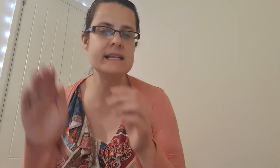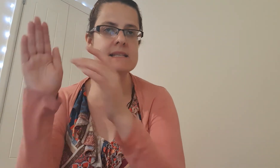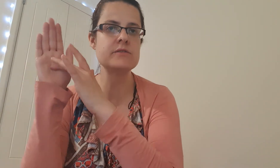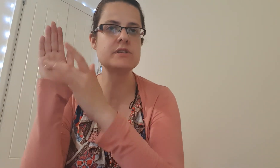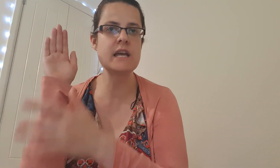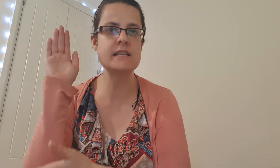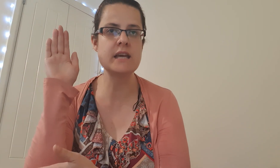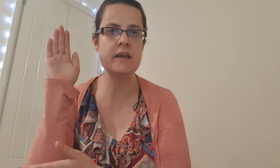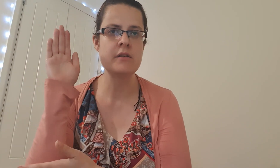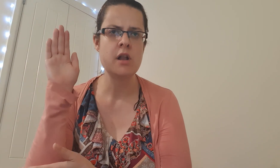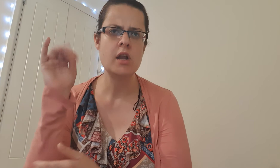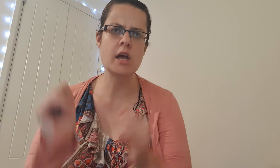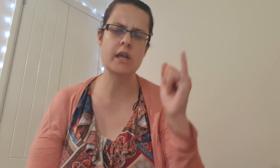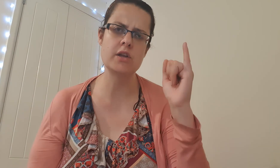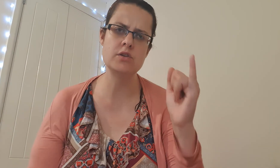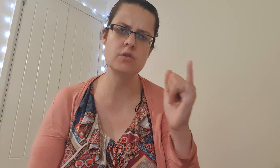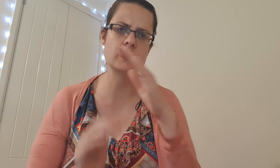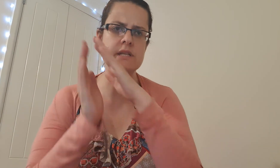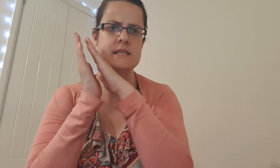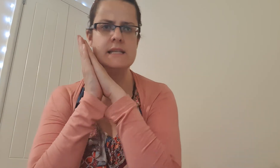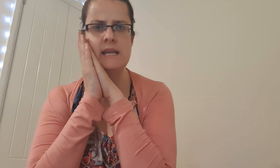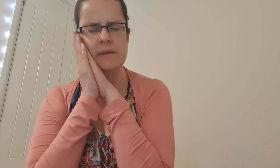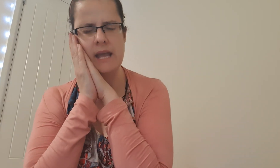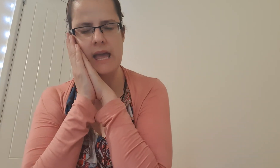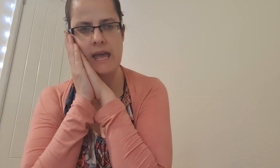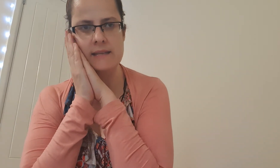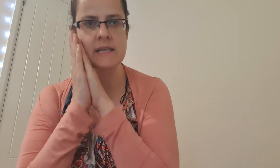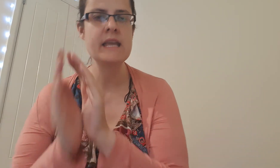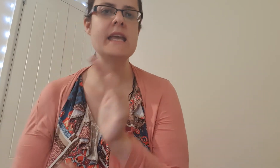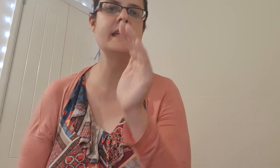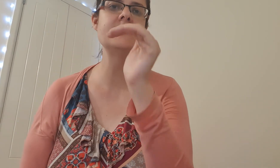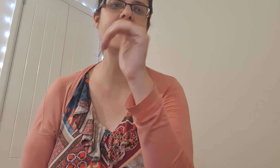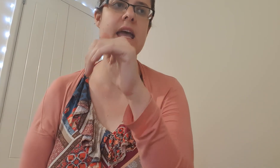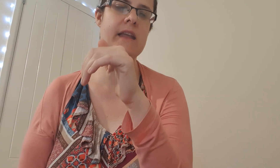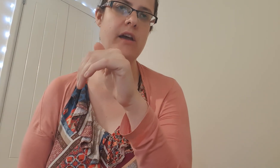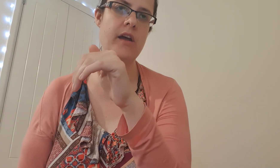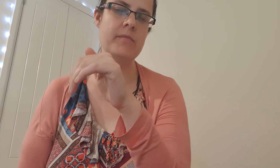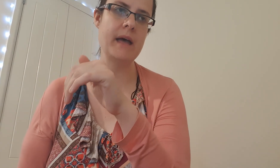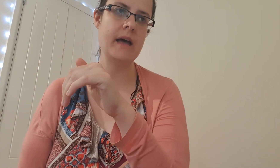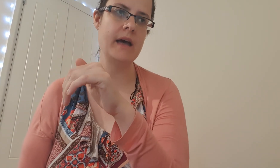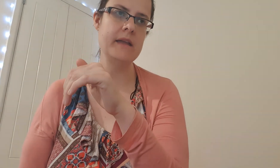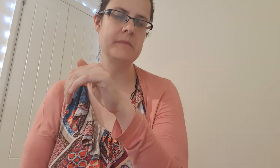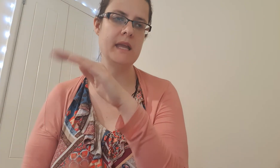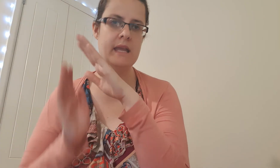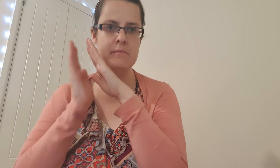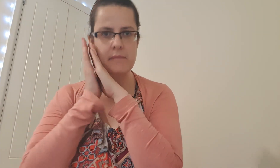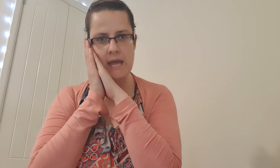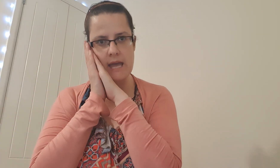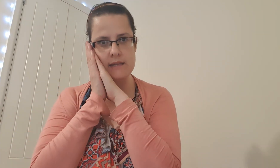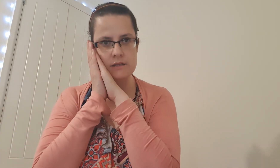little shadow, like a naughty sleeping head, he stayed home behind me in bed.